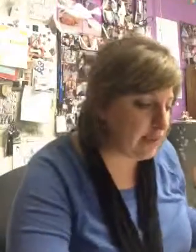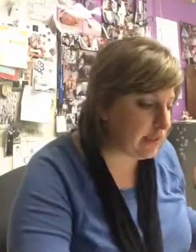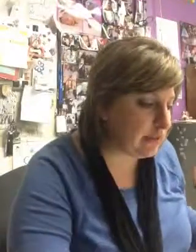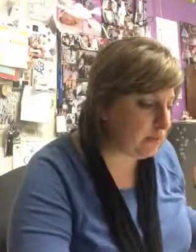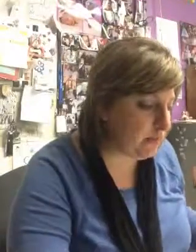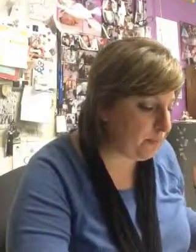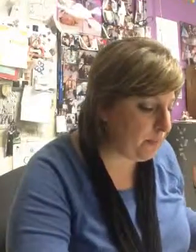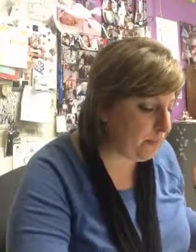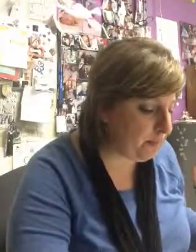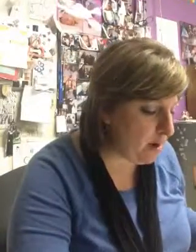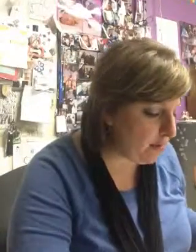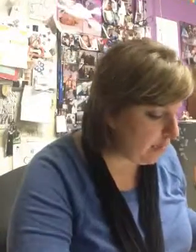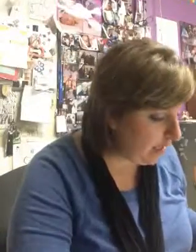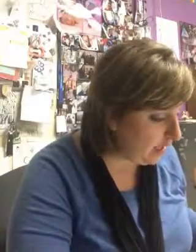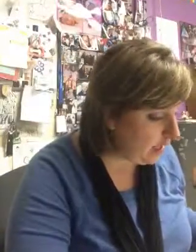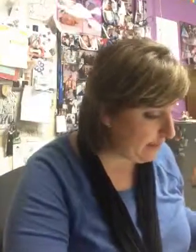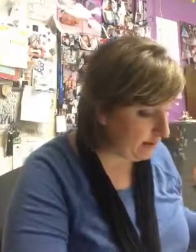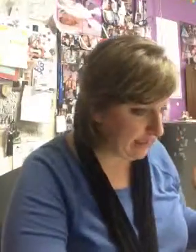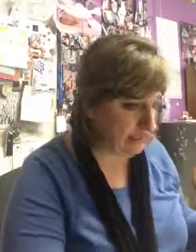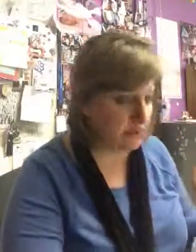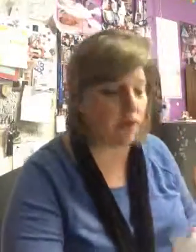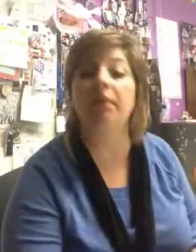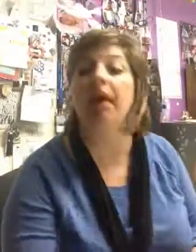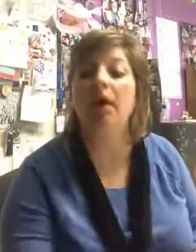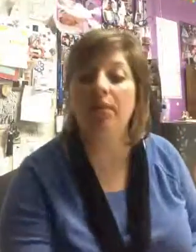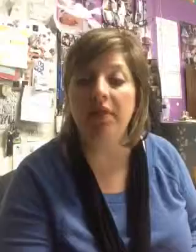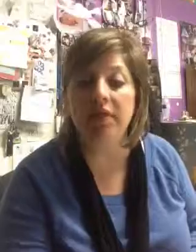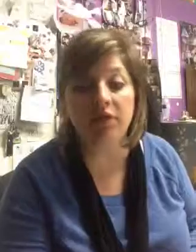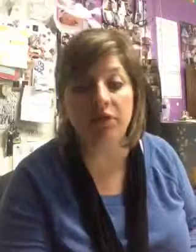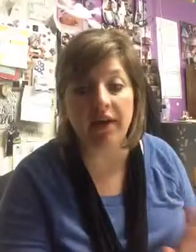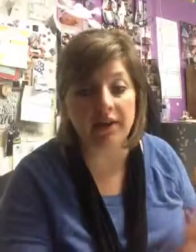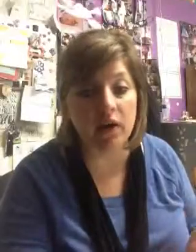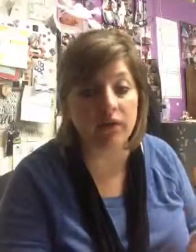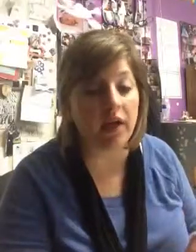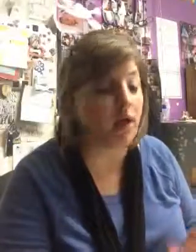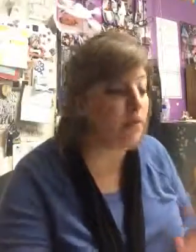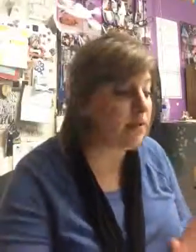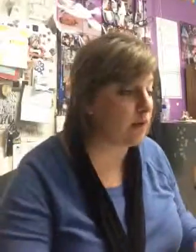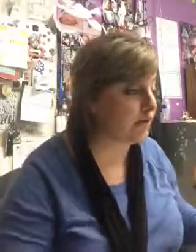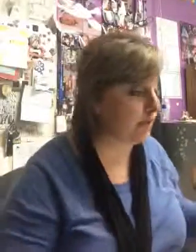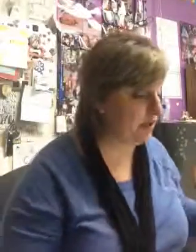is probably about it. So anyway, I hope that you find this helpful. I hope this helps you with your,